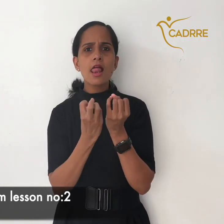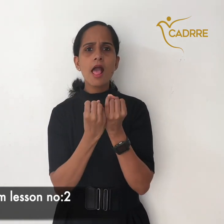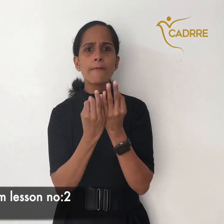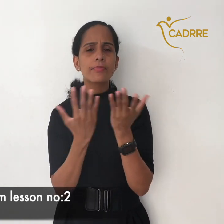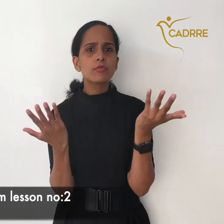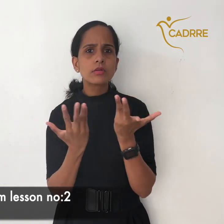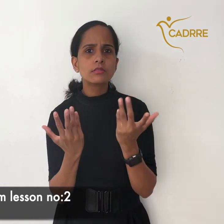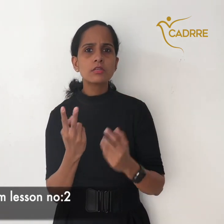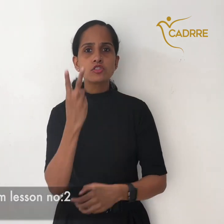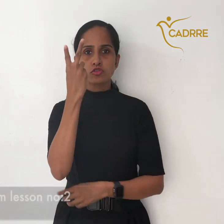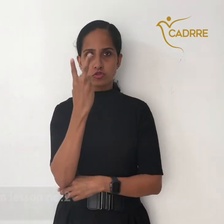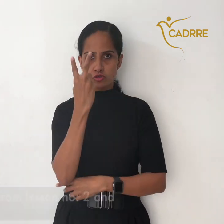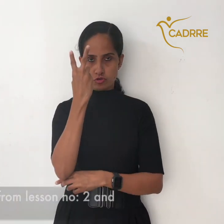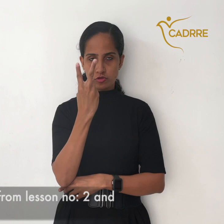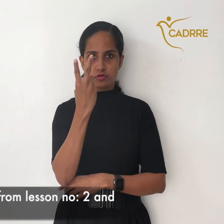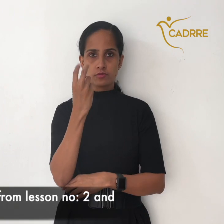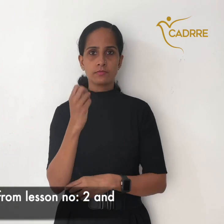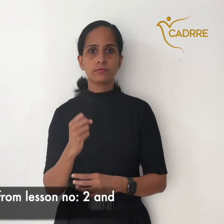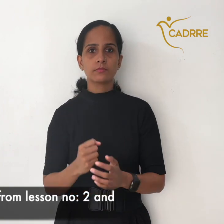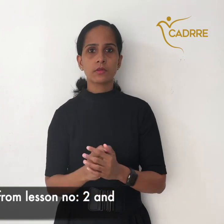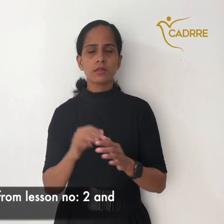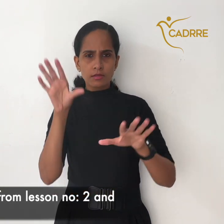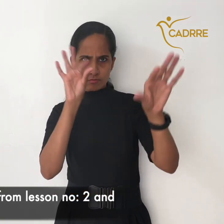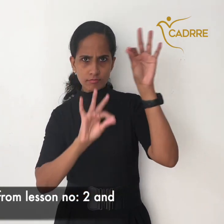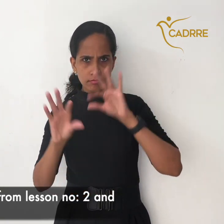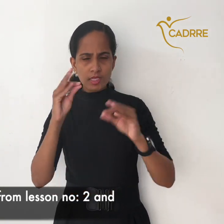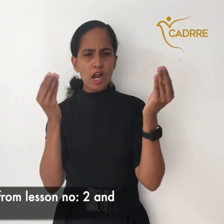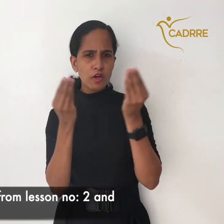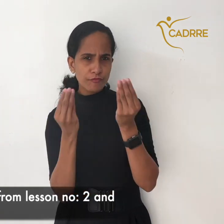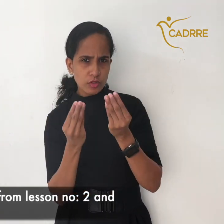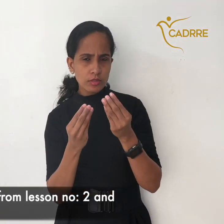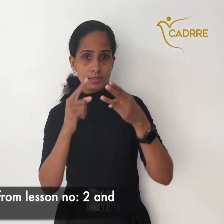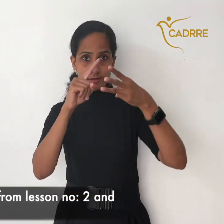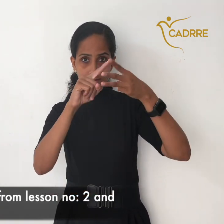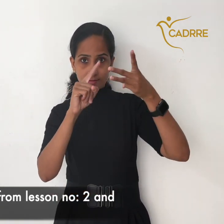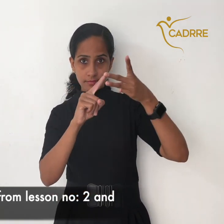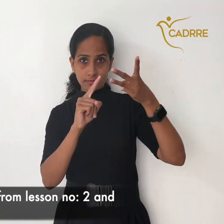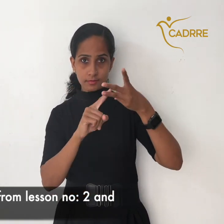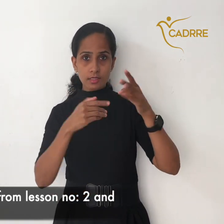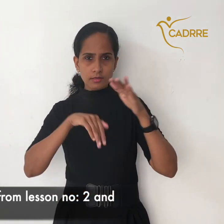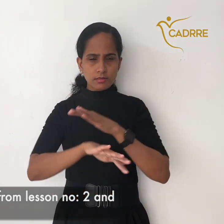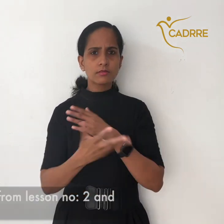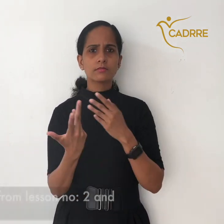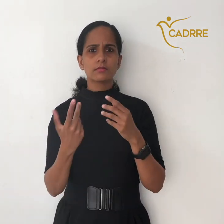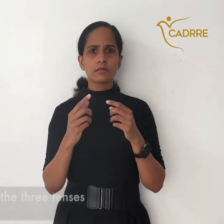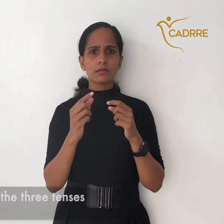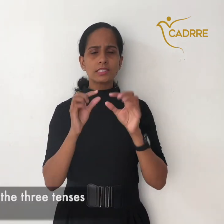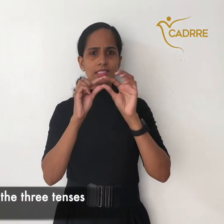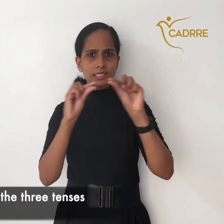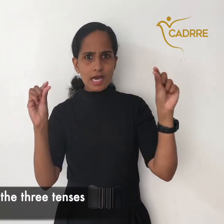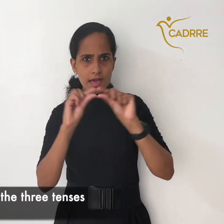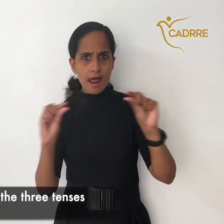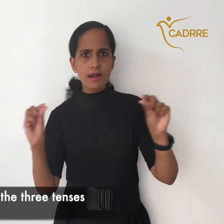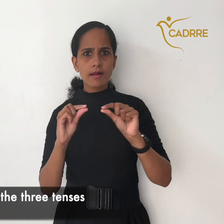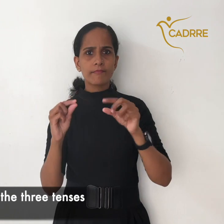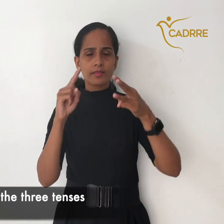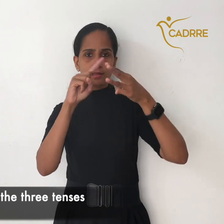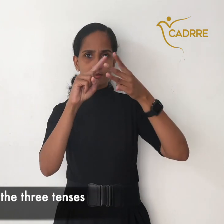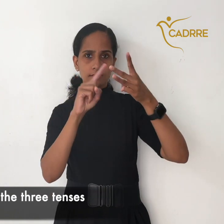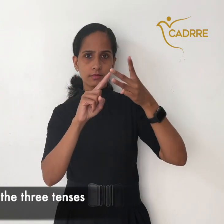2. We will choose the verbs from lesson number 2 and we will make